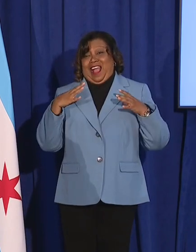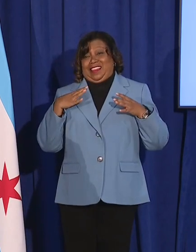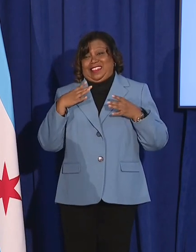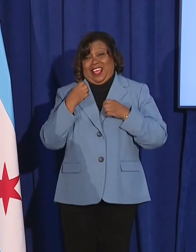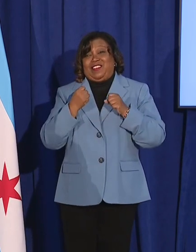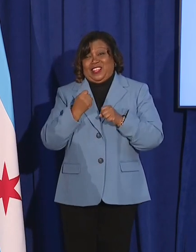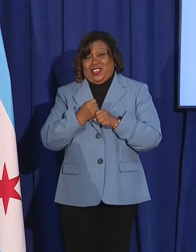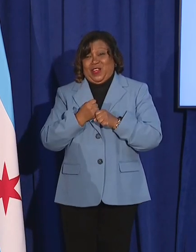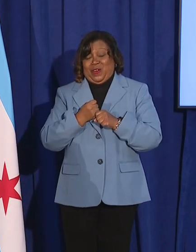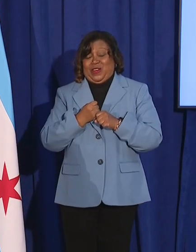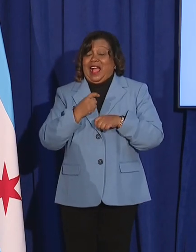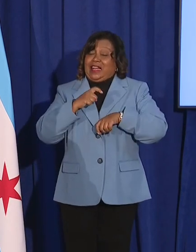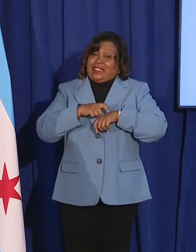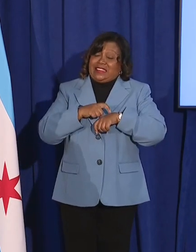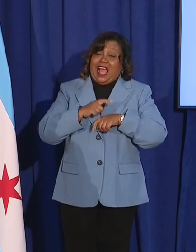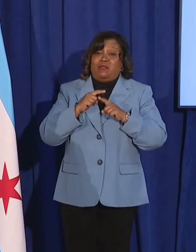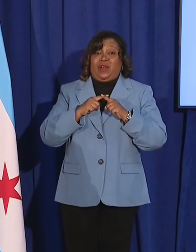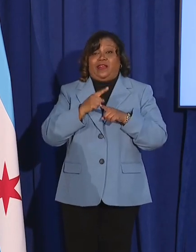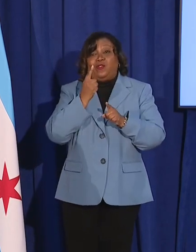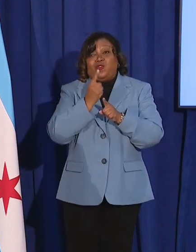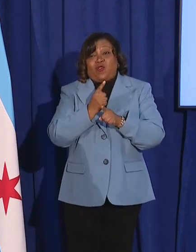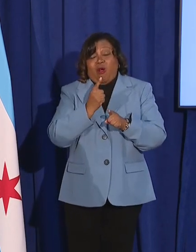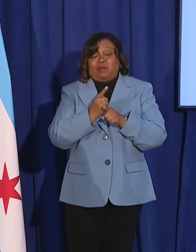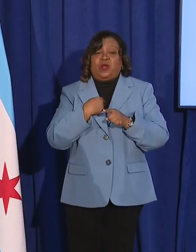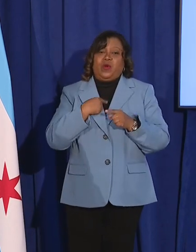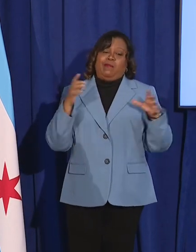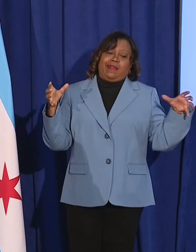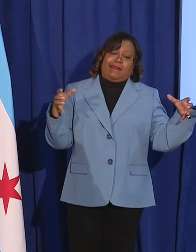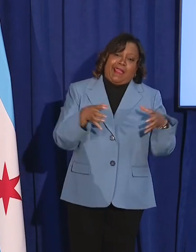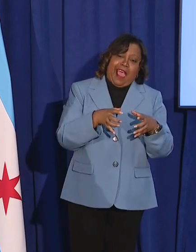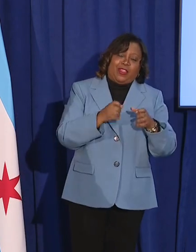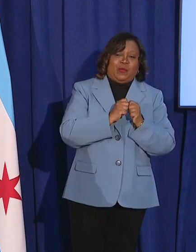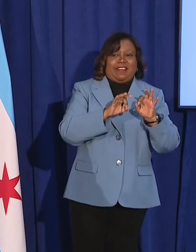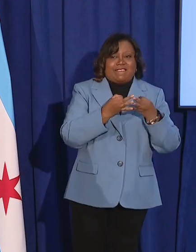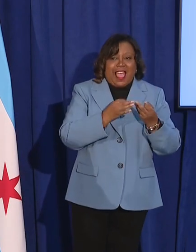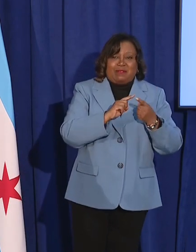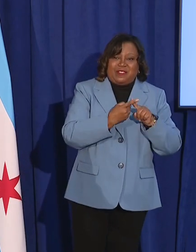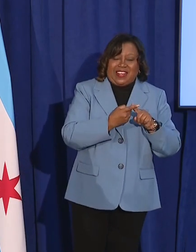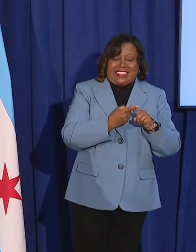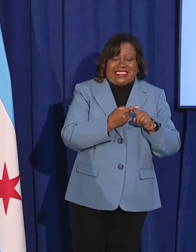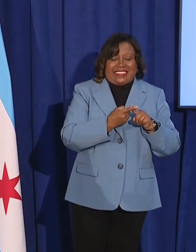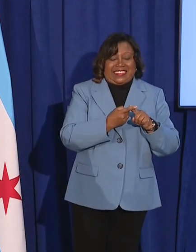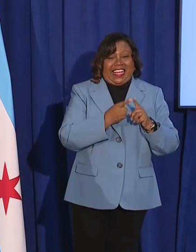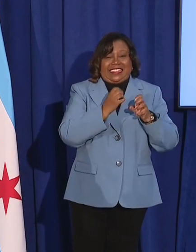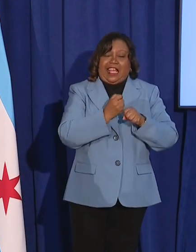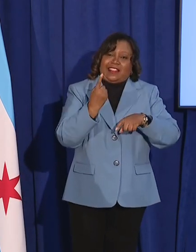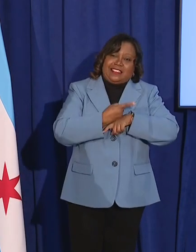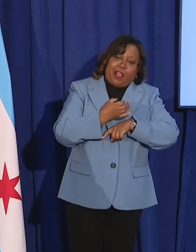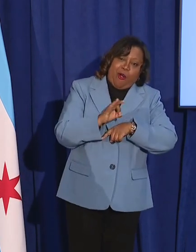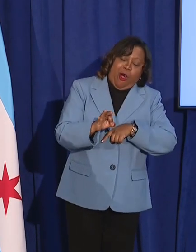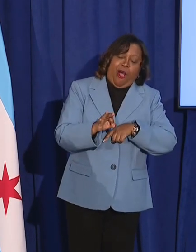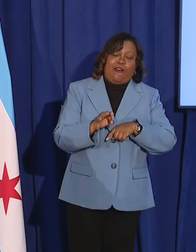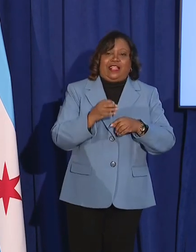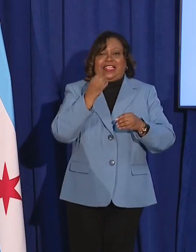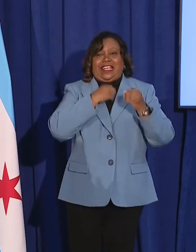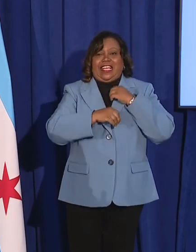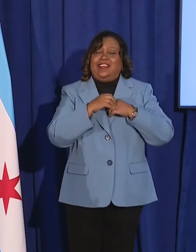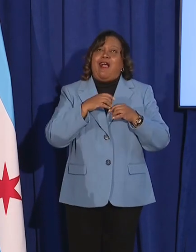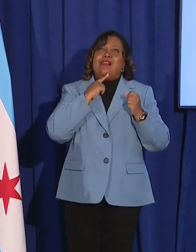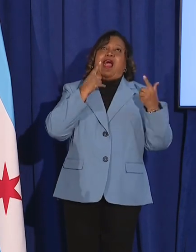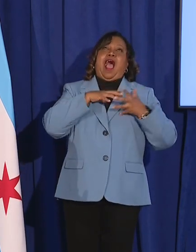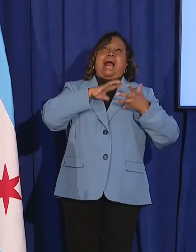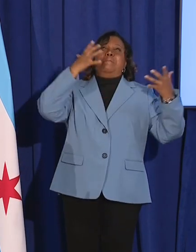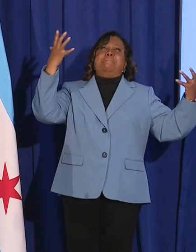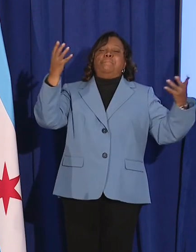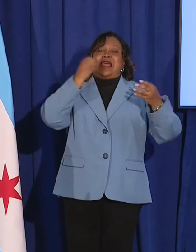of the year, a time when normally we'd be gathering with family and friends, take the day off, eat a ridiculously